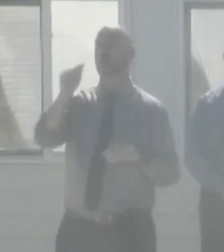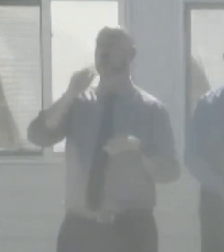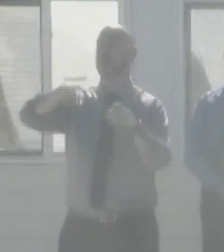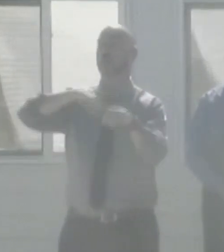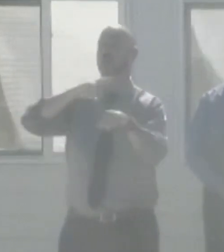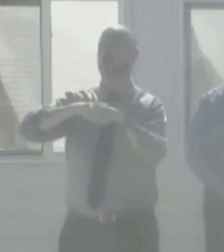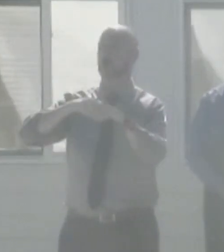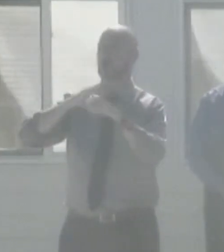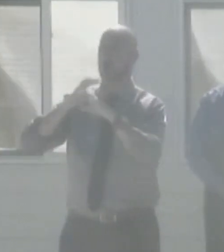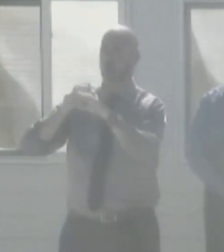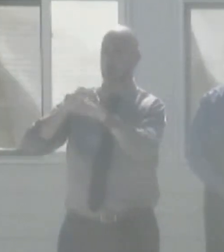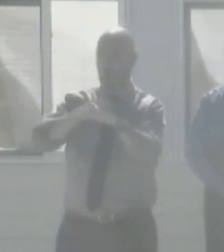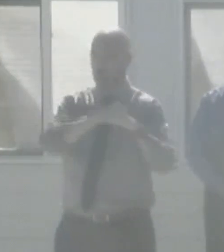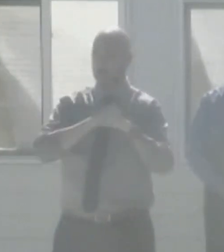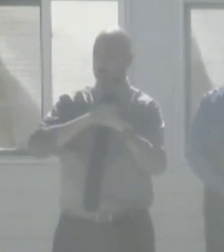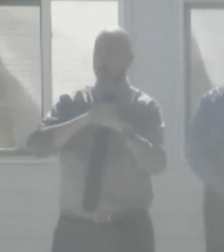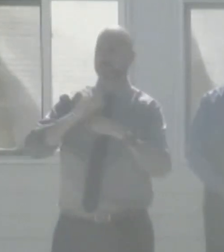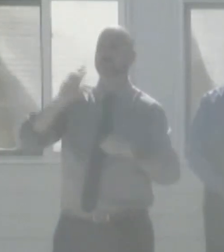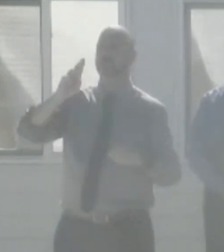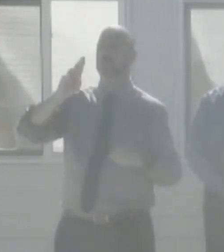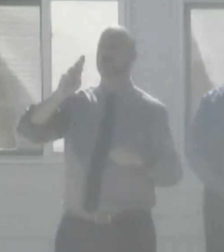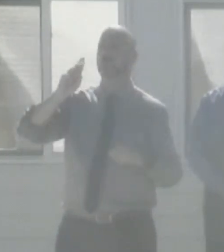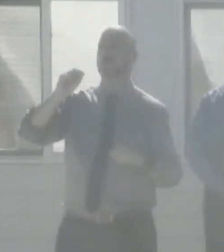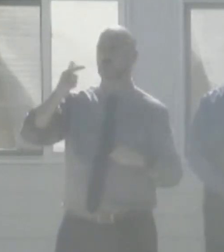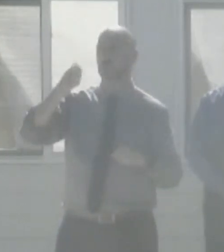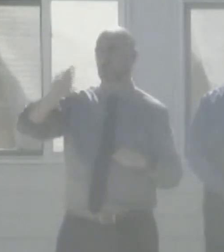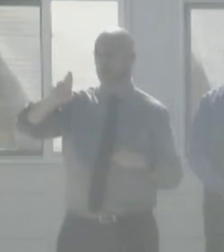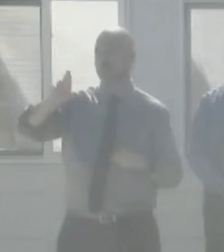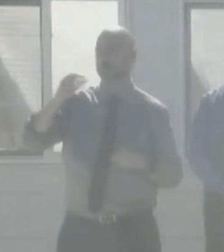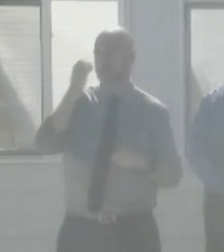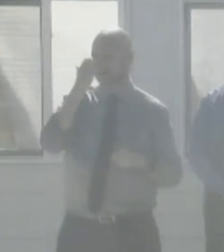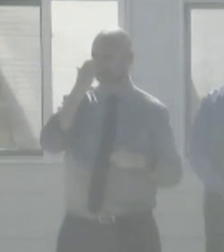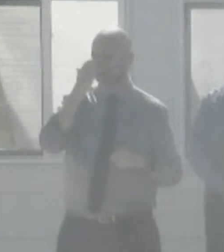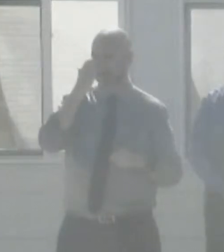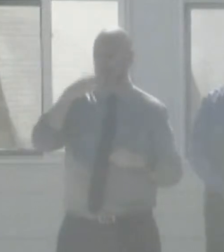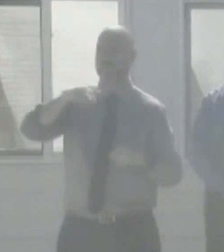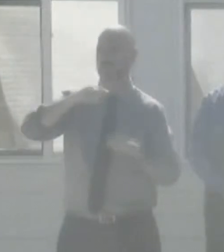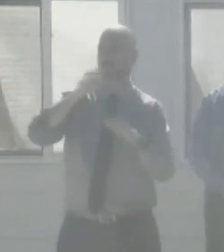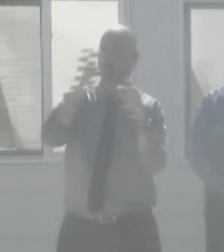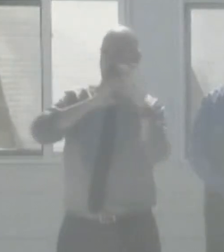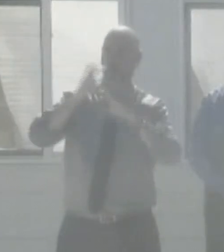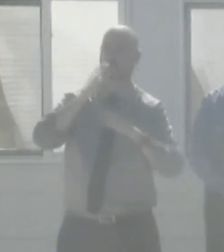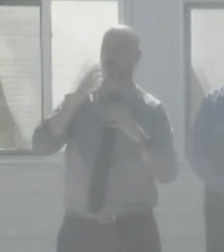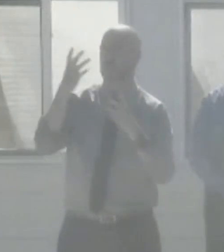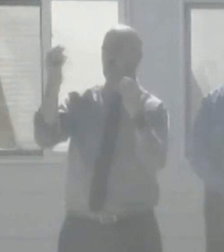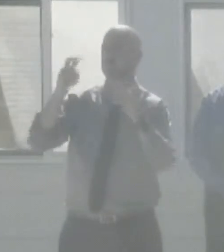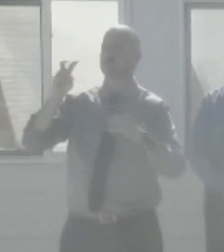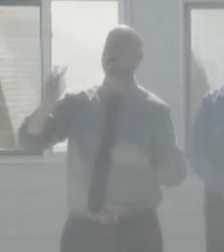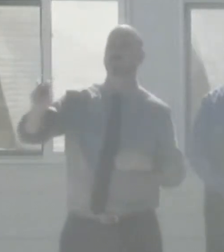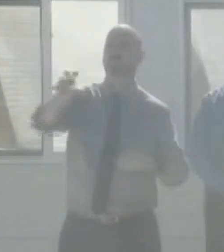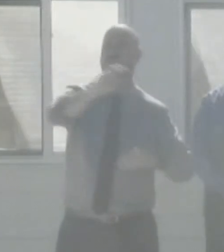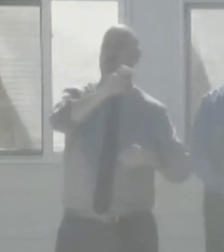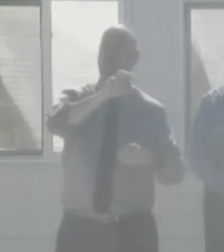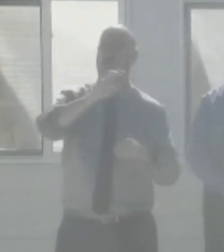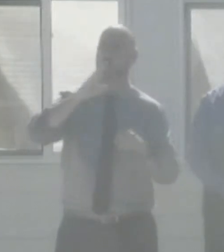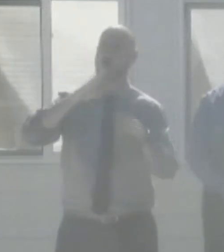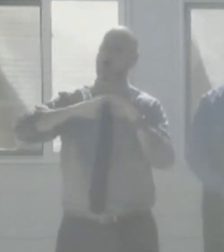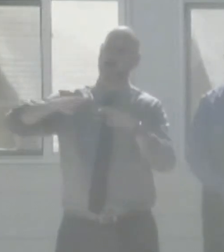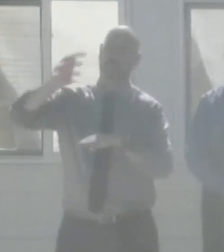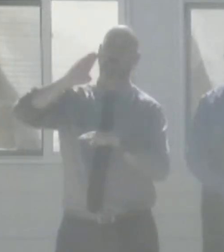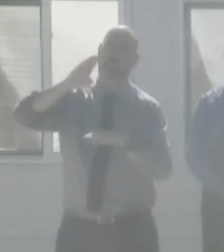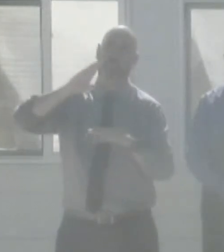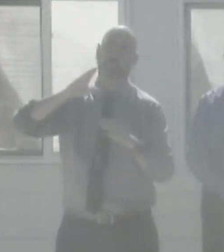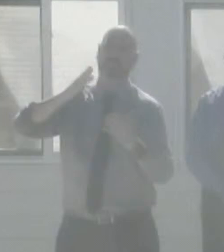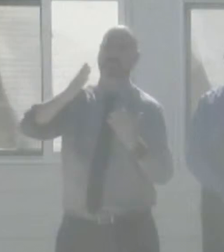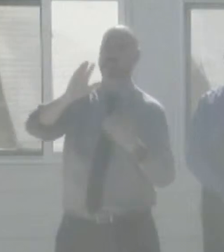day. We've got a lot of rescue craft operational. Hundreds of rescuers are engaged in over 125 missions in 26